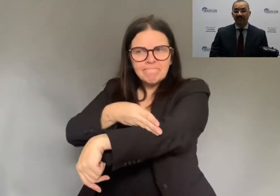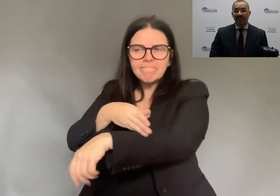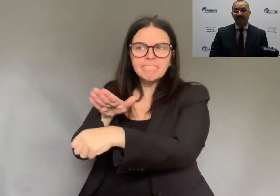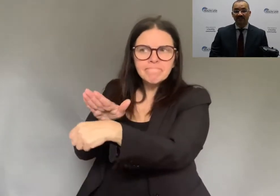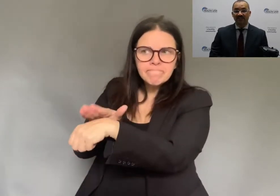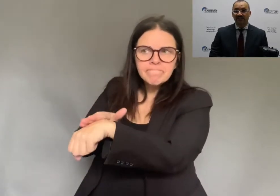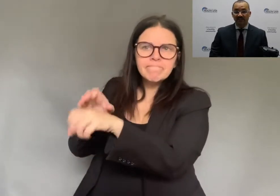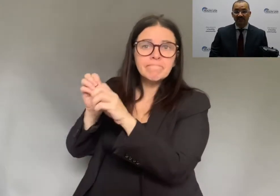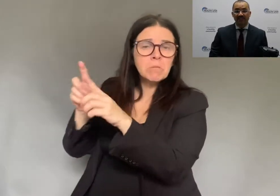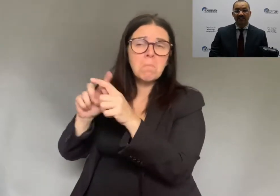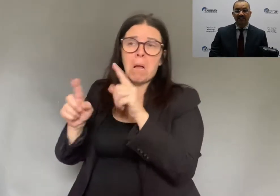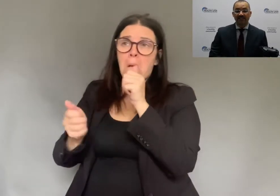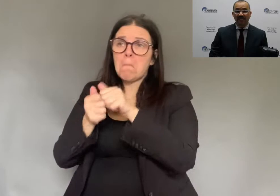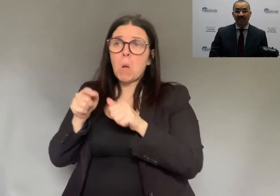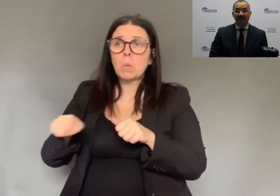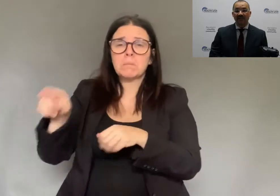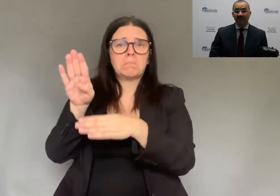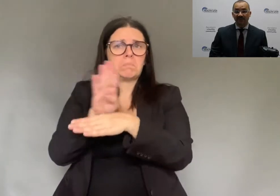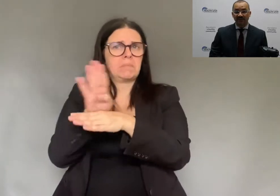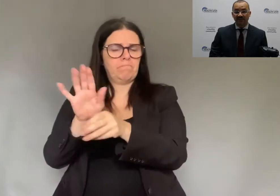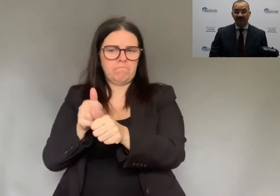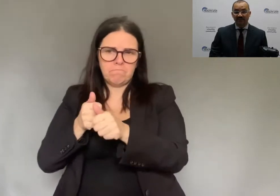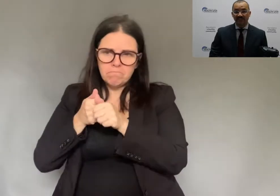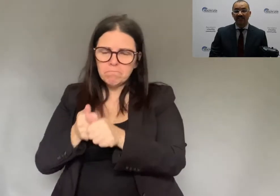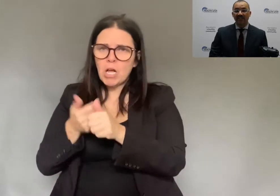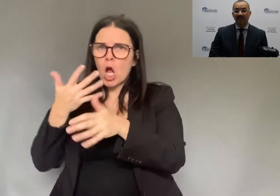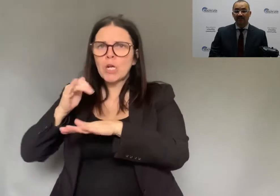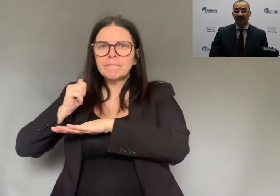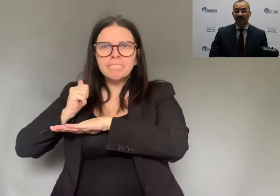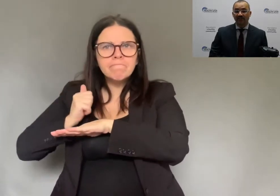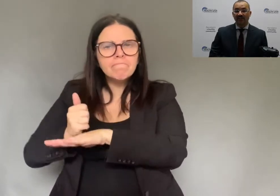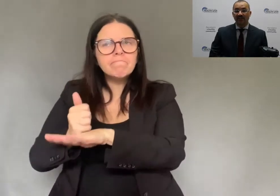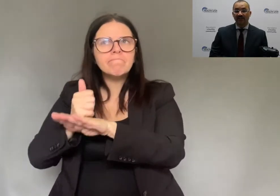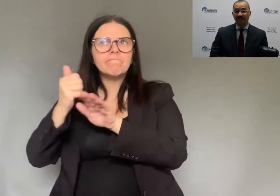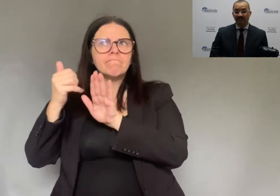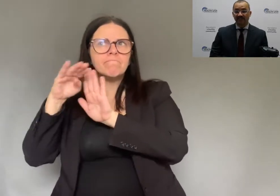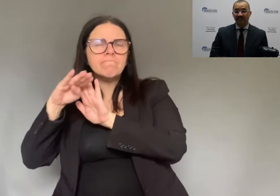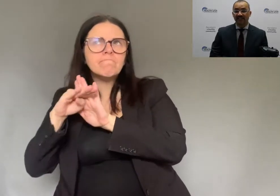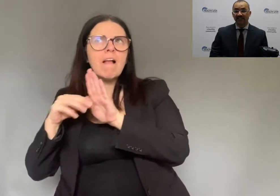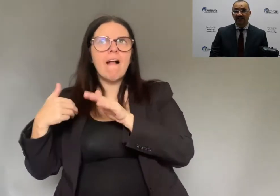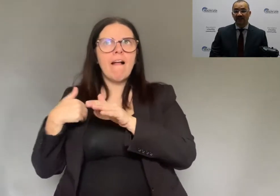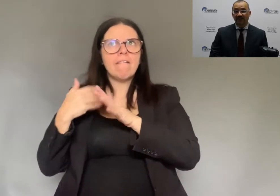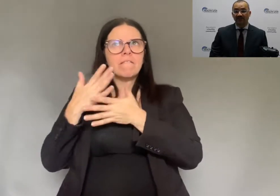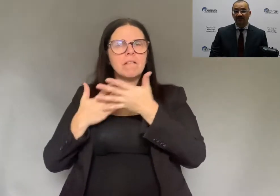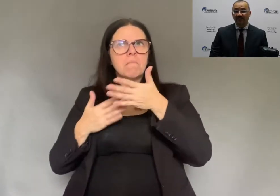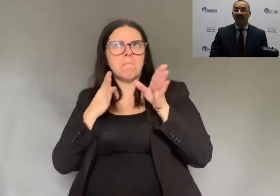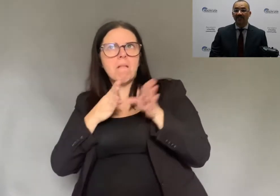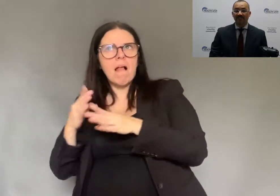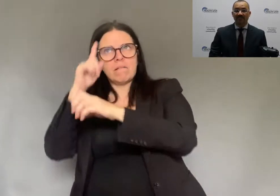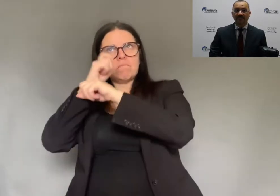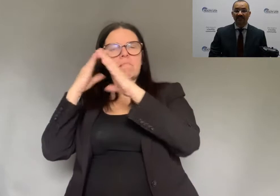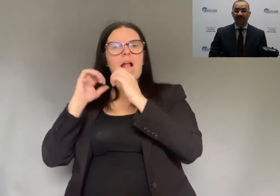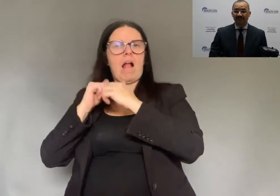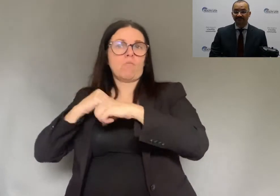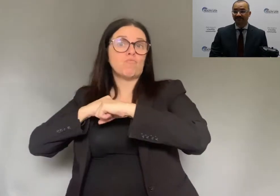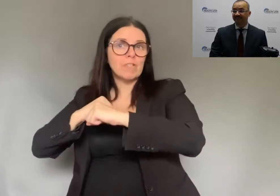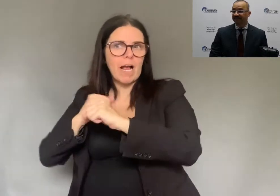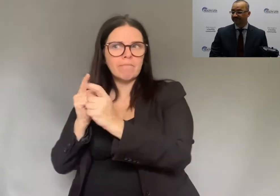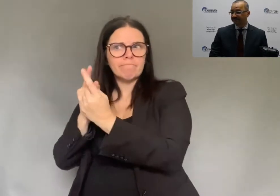the businesses were in compliance. They had all the measures in place to ensure physical distancing and all the recommendations of public